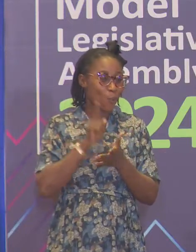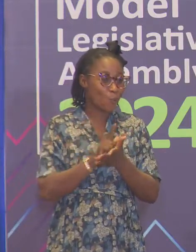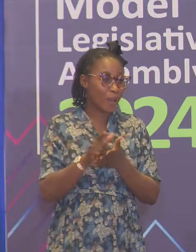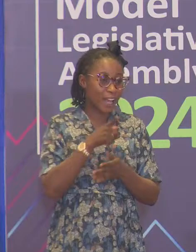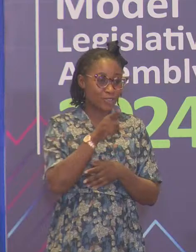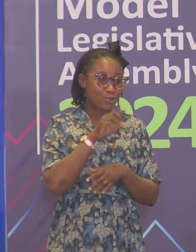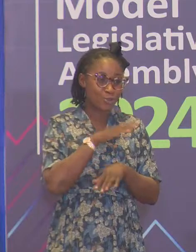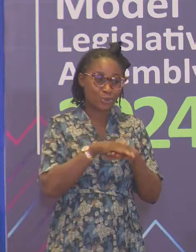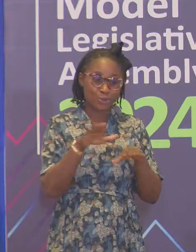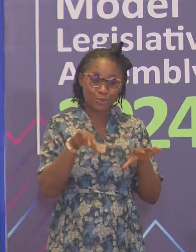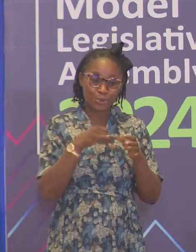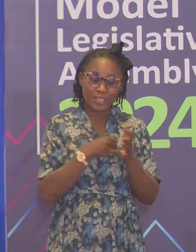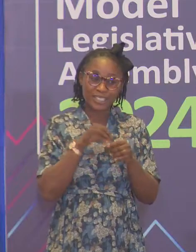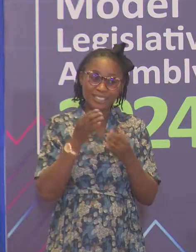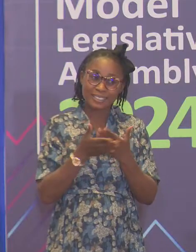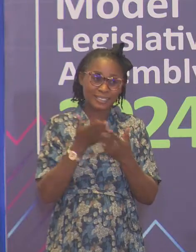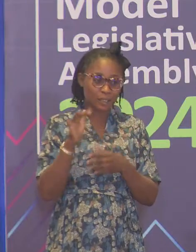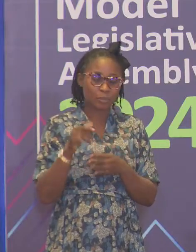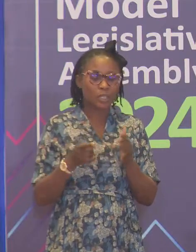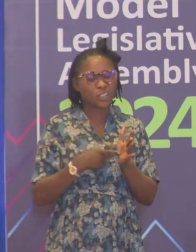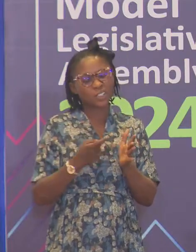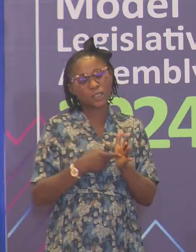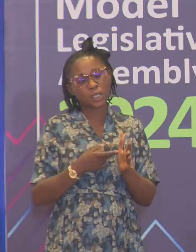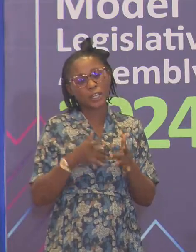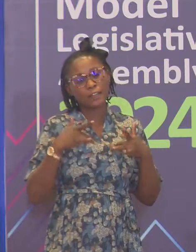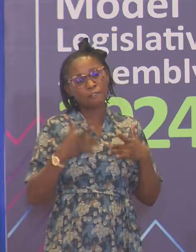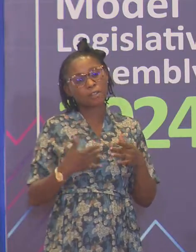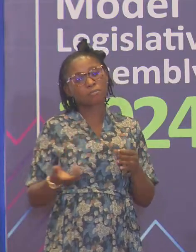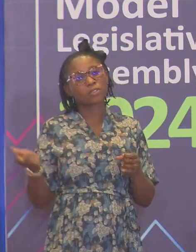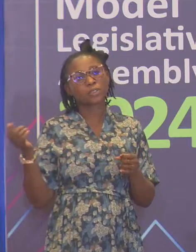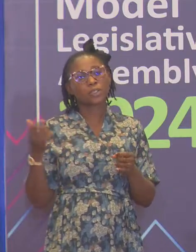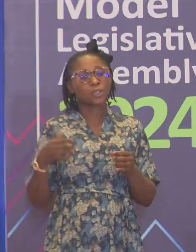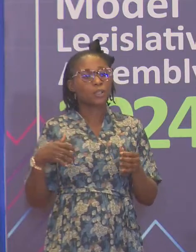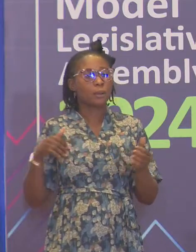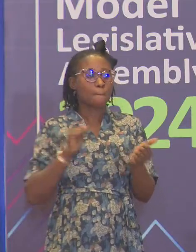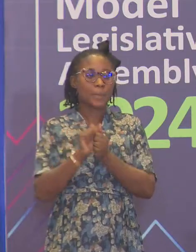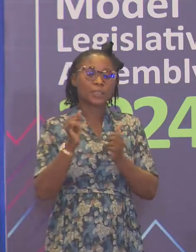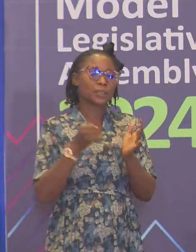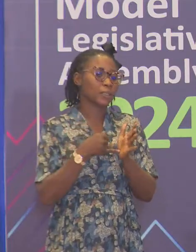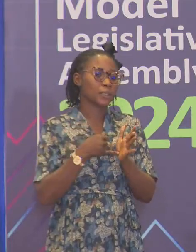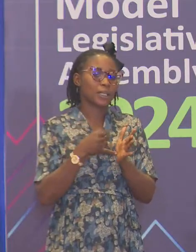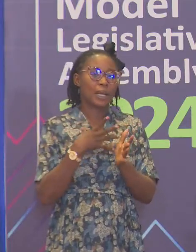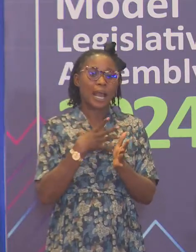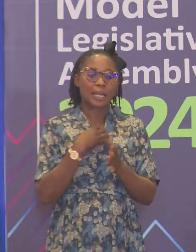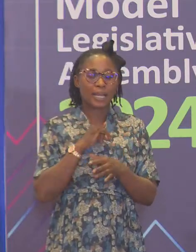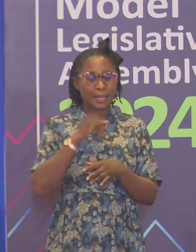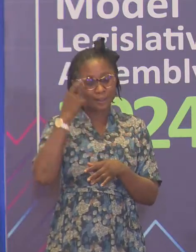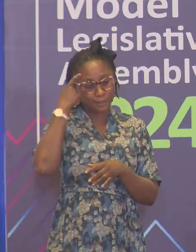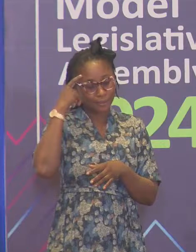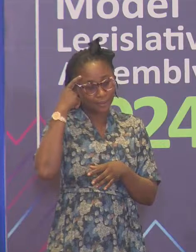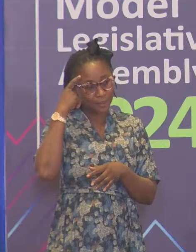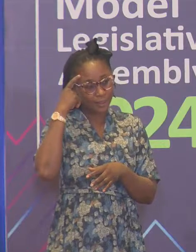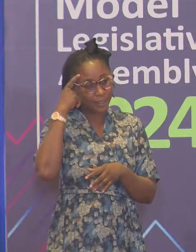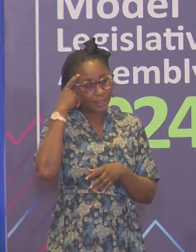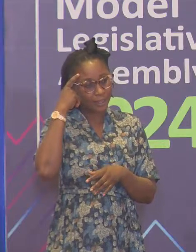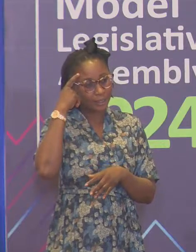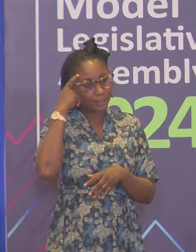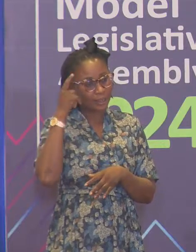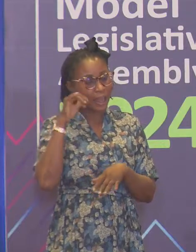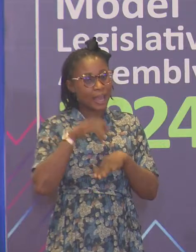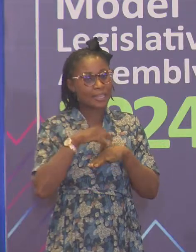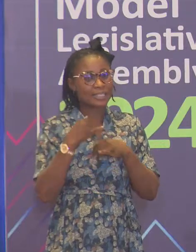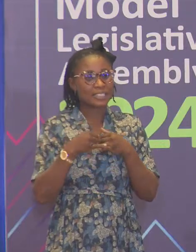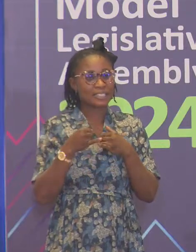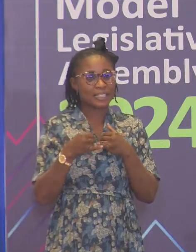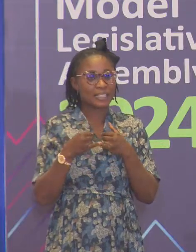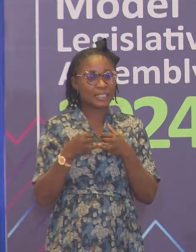done easily, sometimes events will overtake it. And I think at the end of the